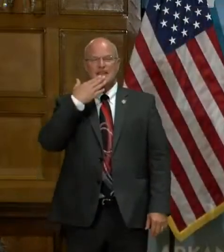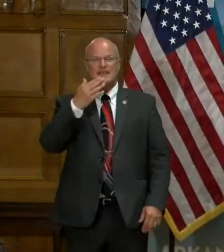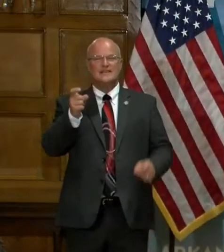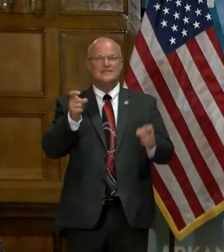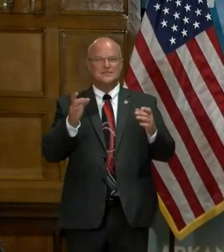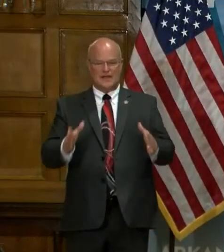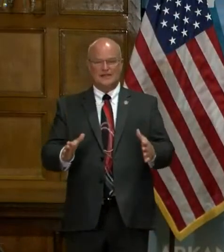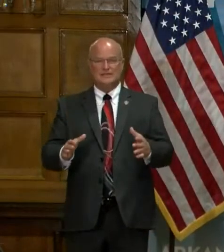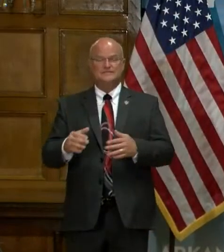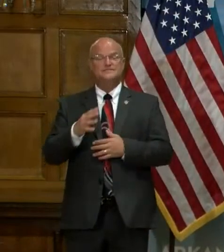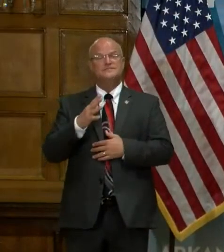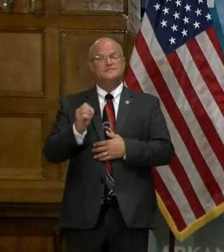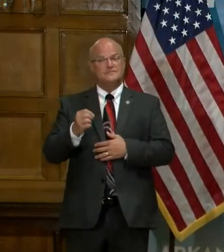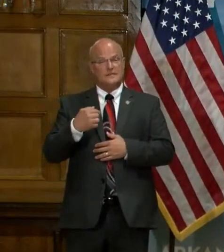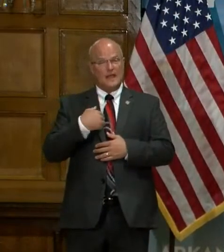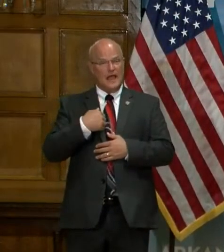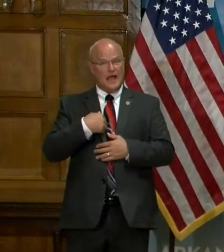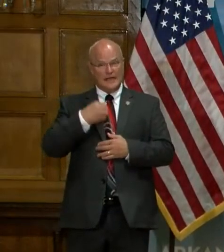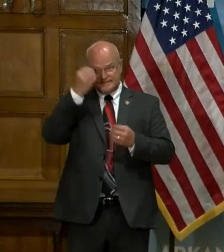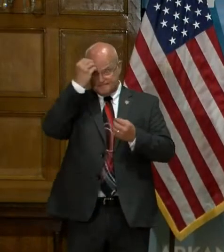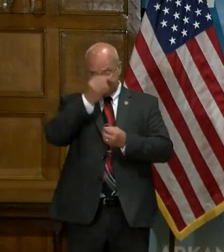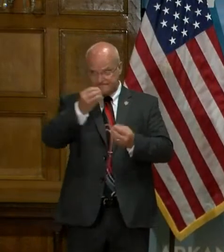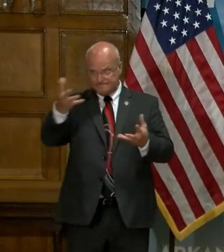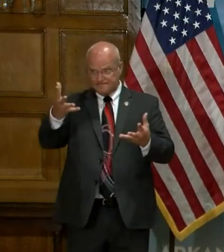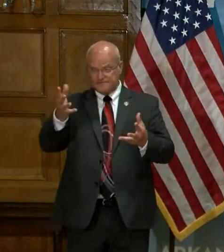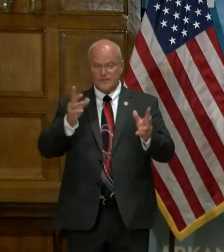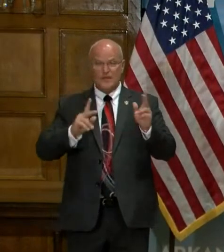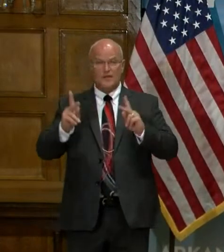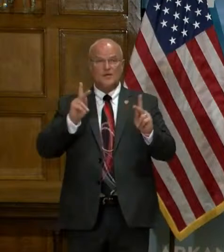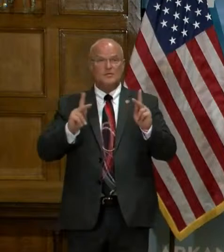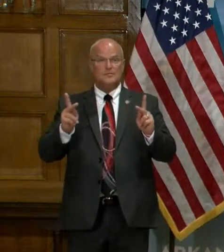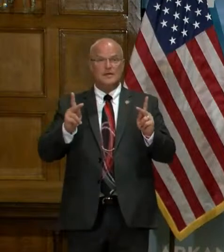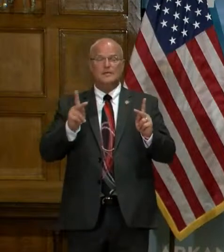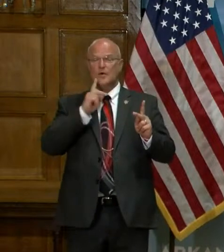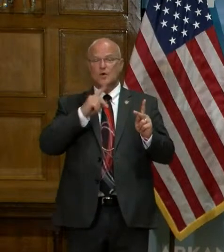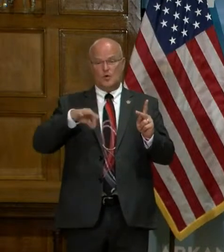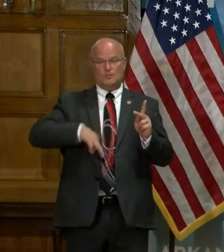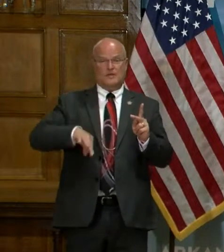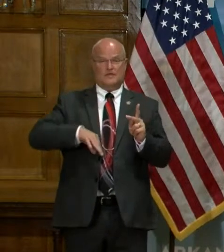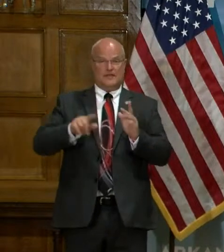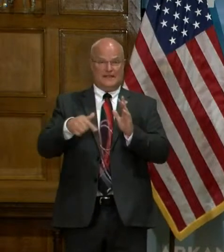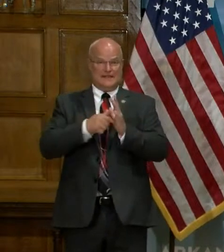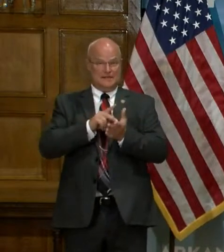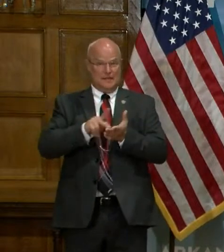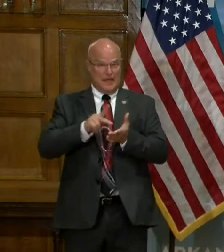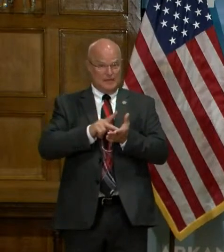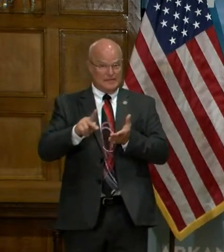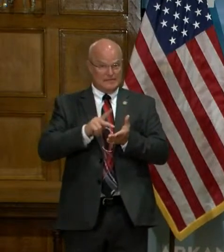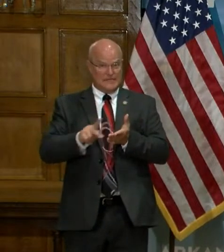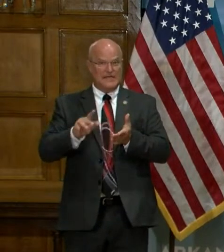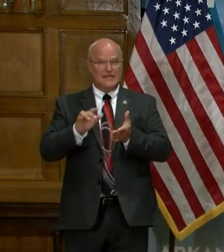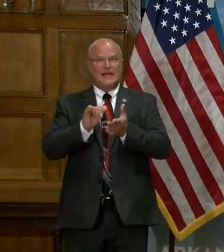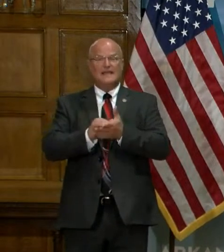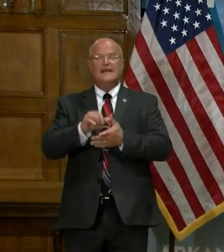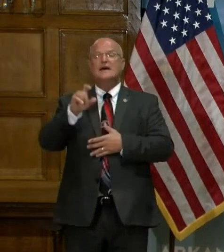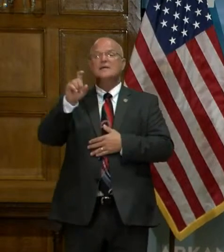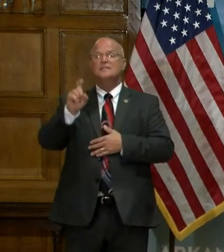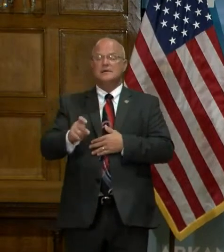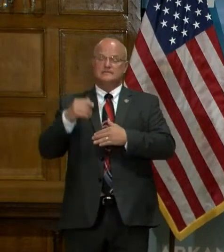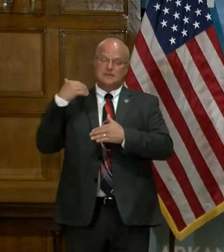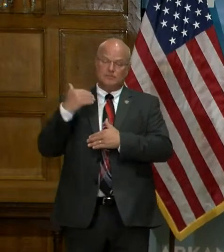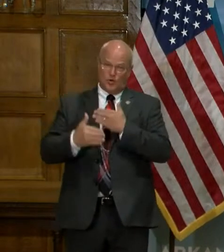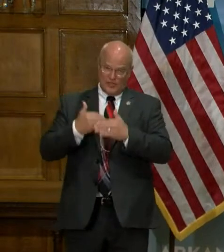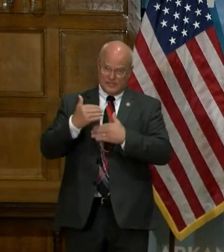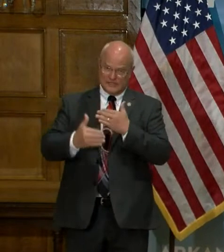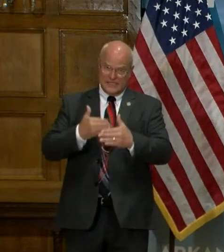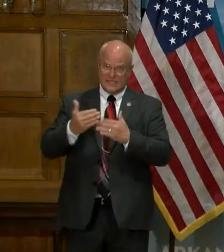Director. And I would remind everybody who's listening who will be the beneficiary of these payments that it has to be